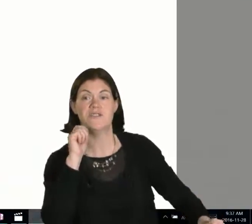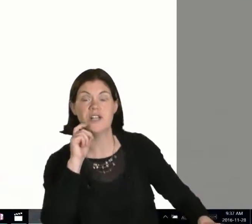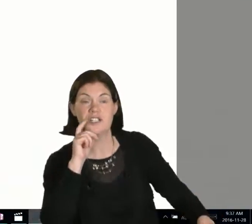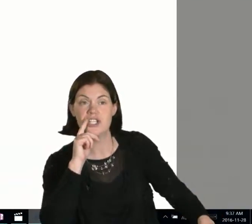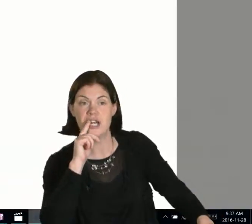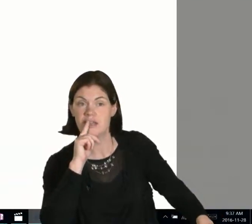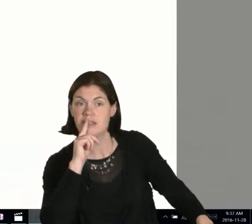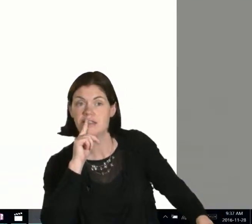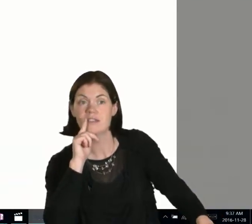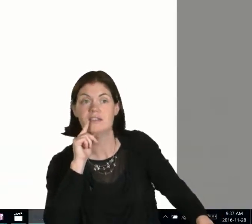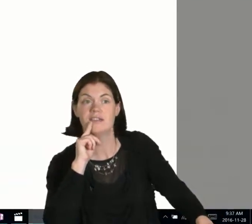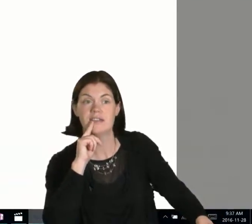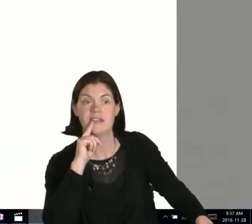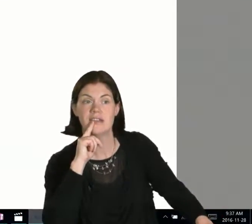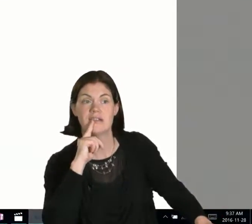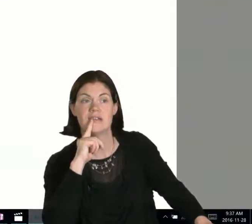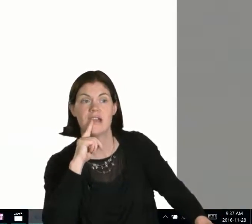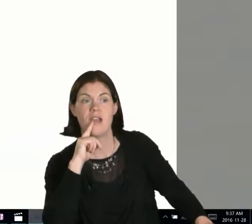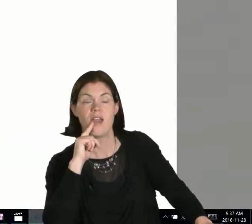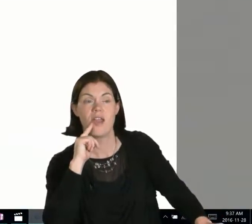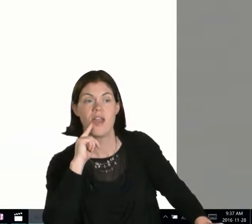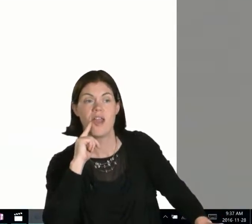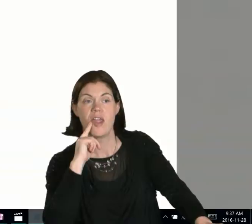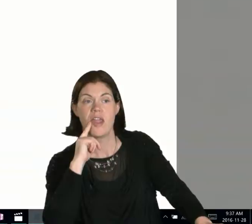Nope, different. Jenna?